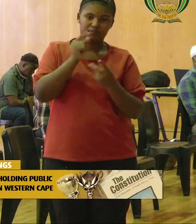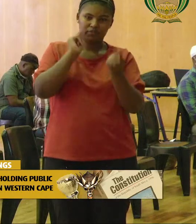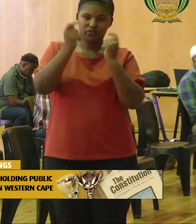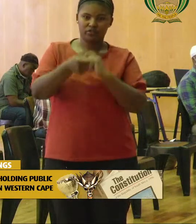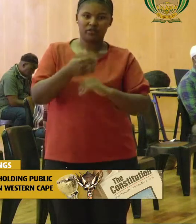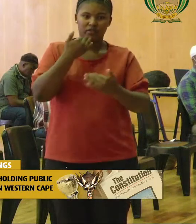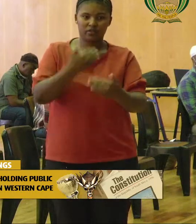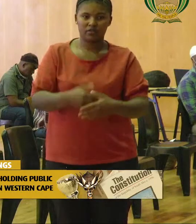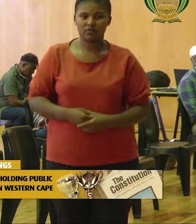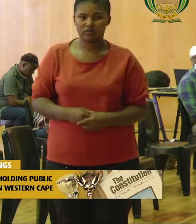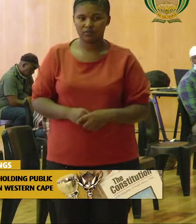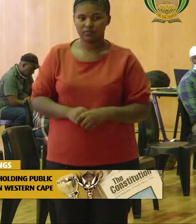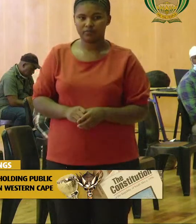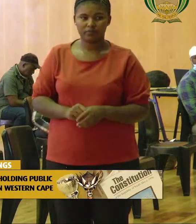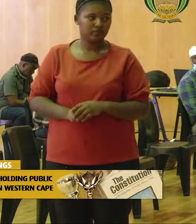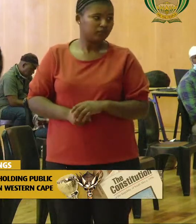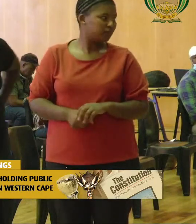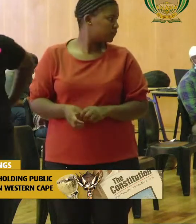Enkosi.